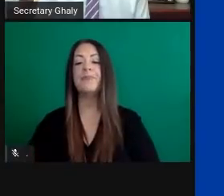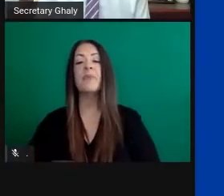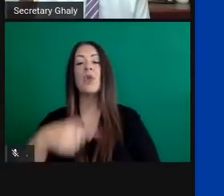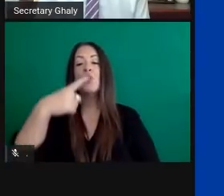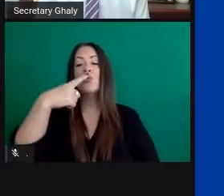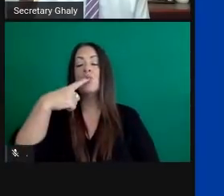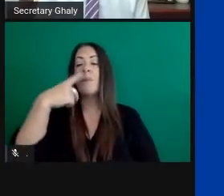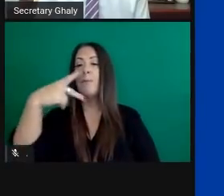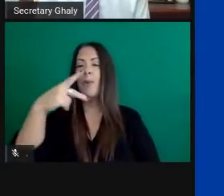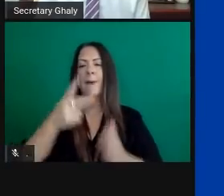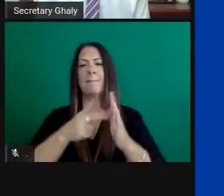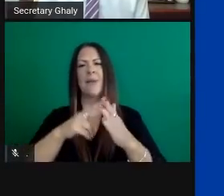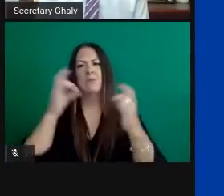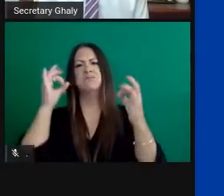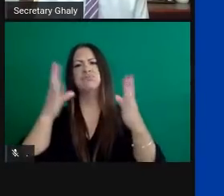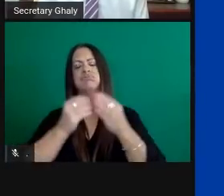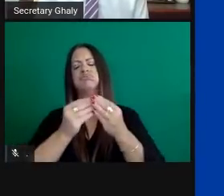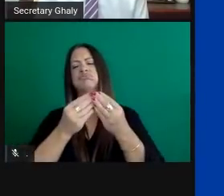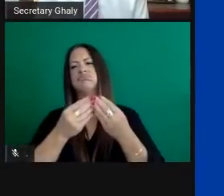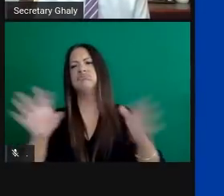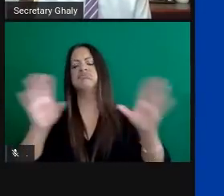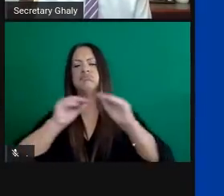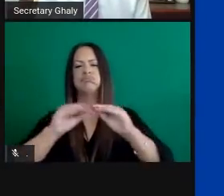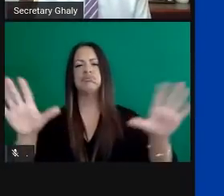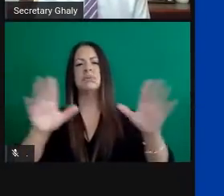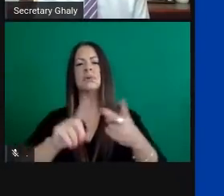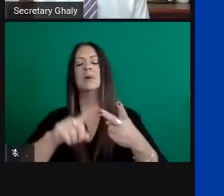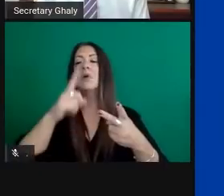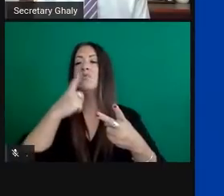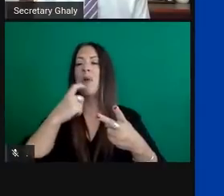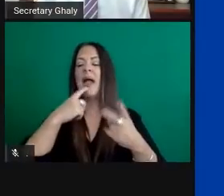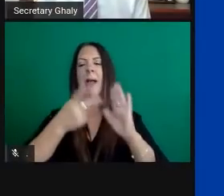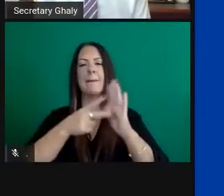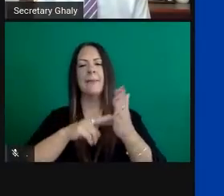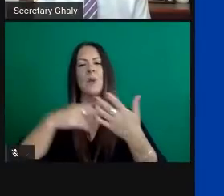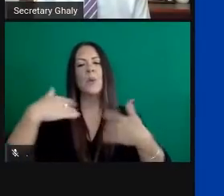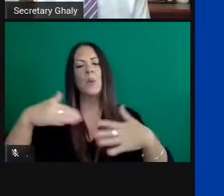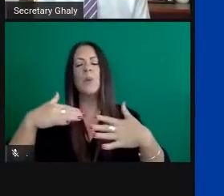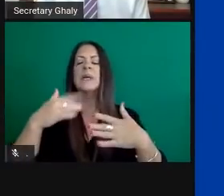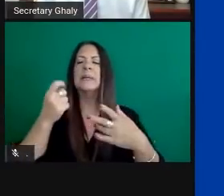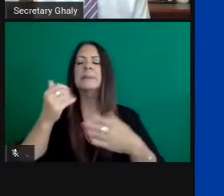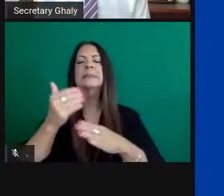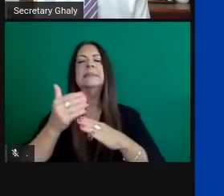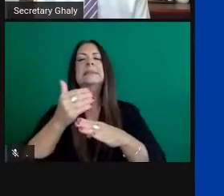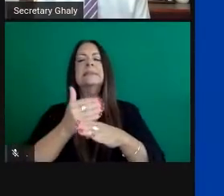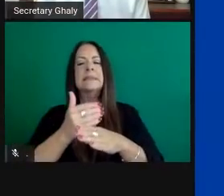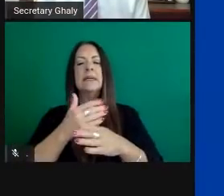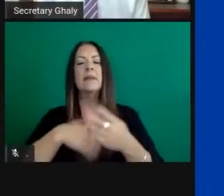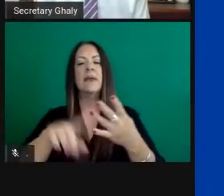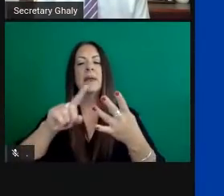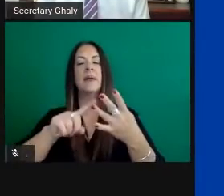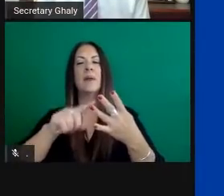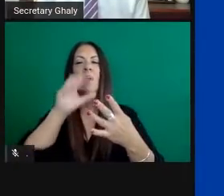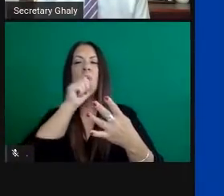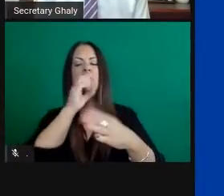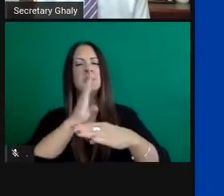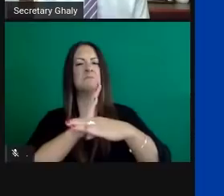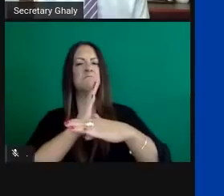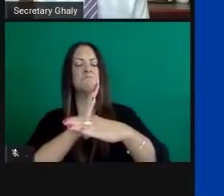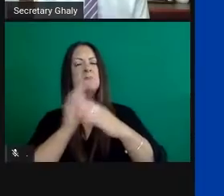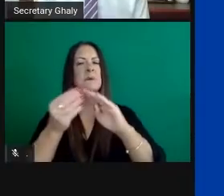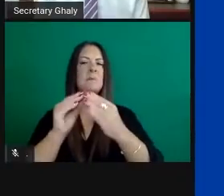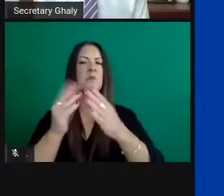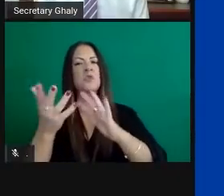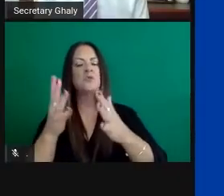moderate transmission, orange, and minimal yellow. You can see the different parameters for the new case counts. Those